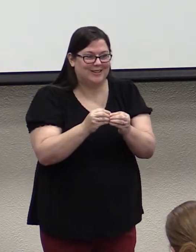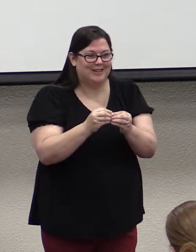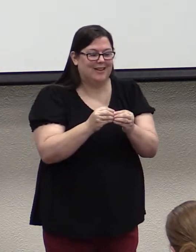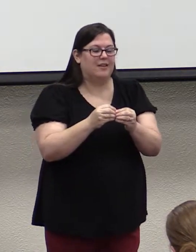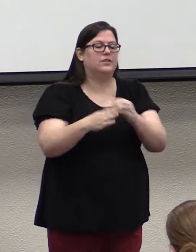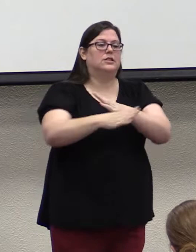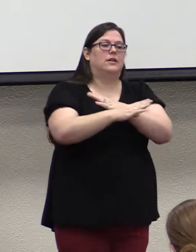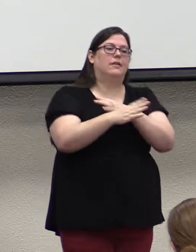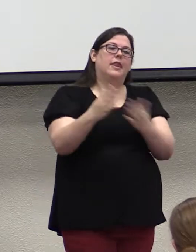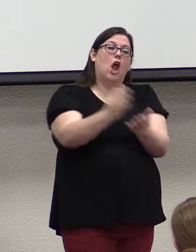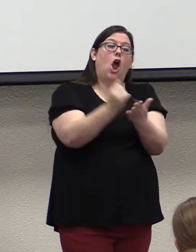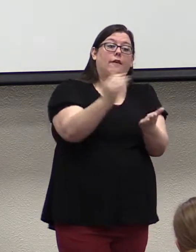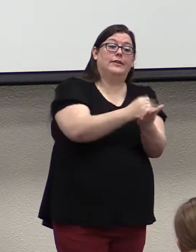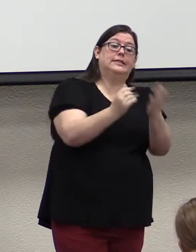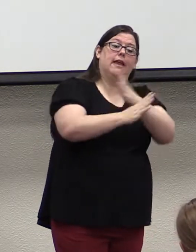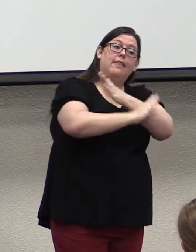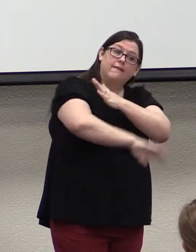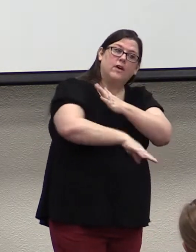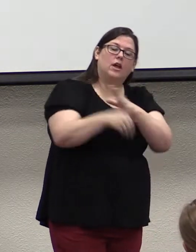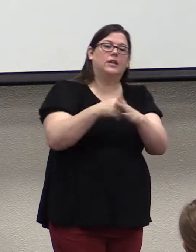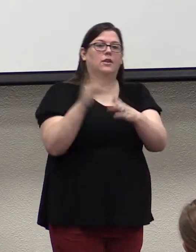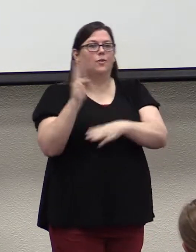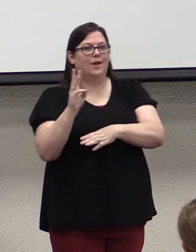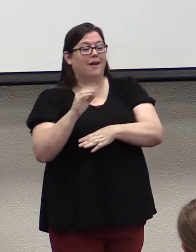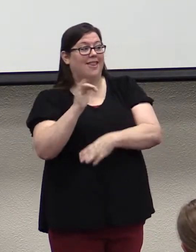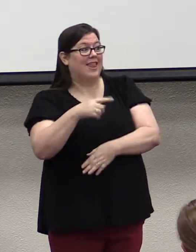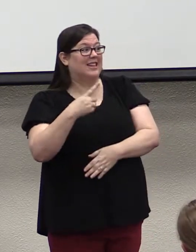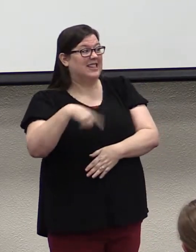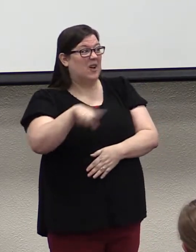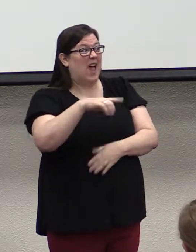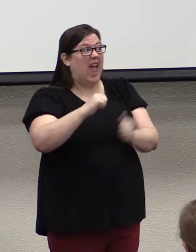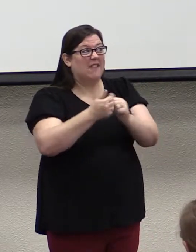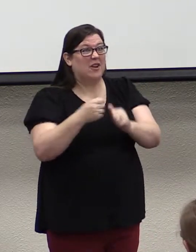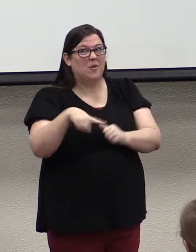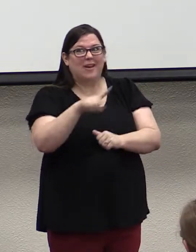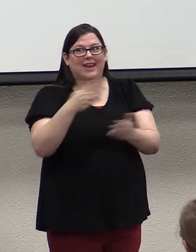And that's how everybody makes their money around here, apparently.